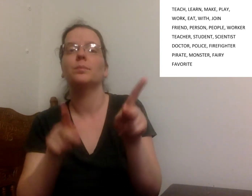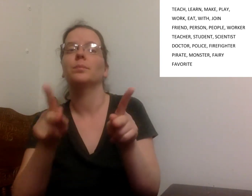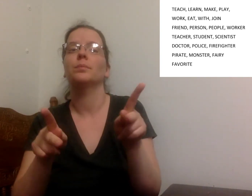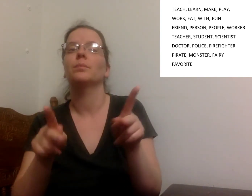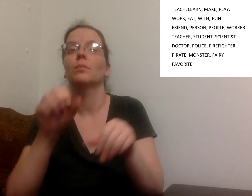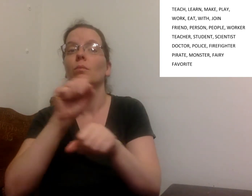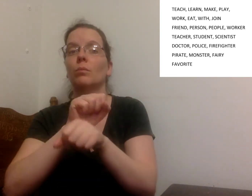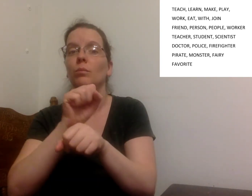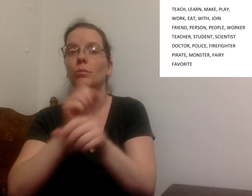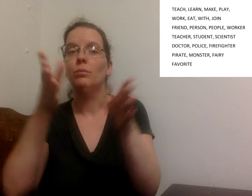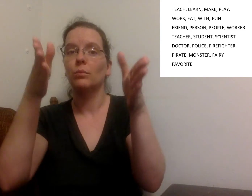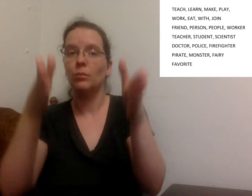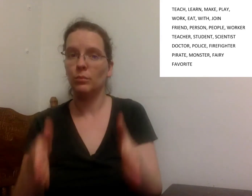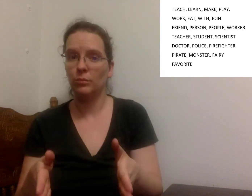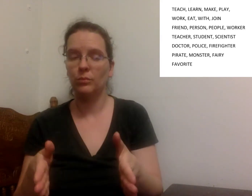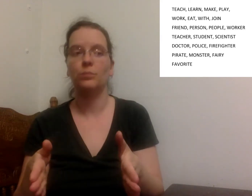people, worker,